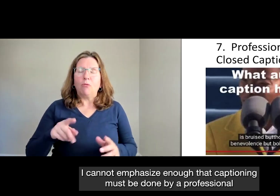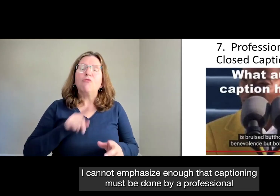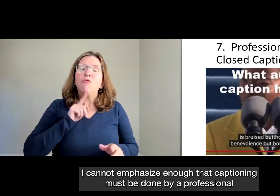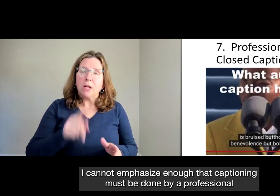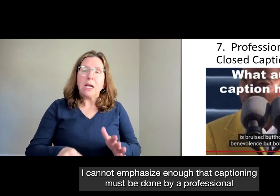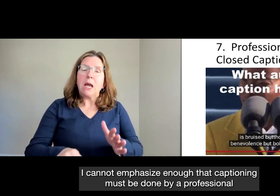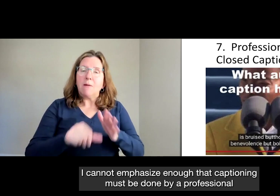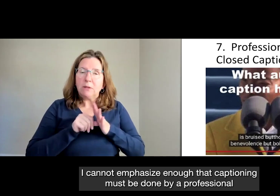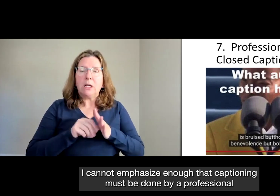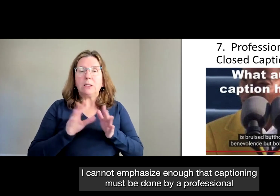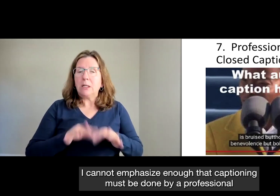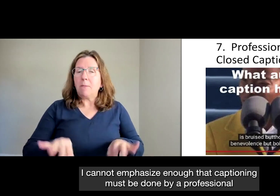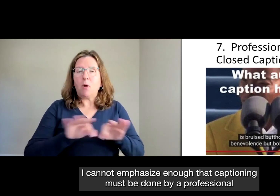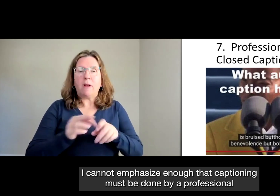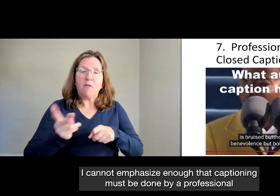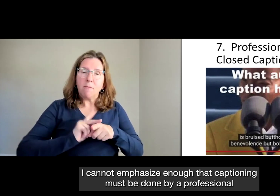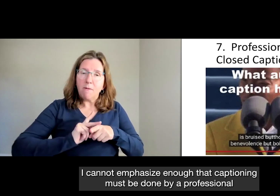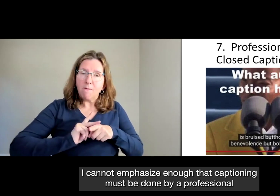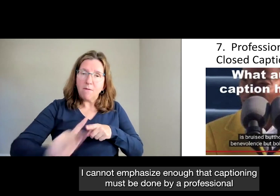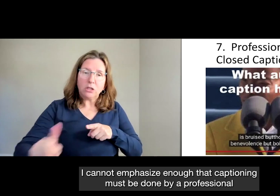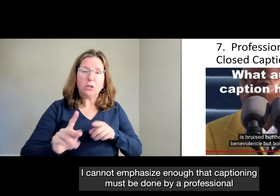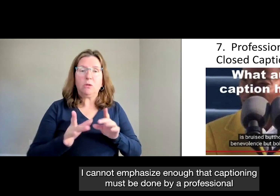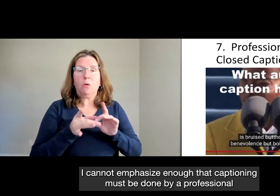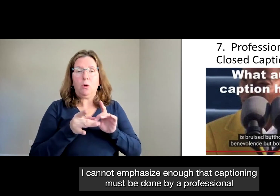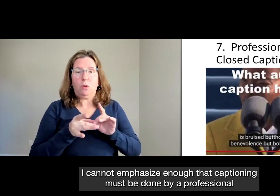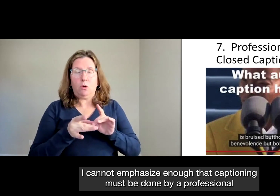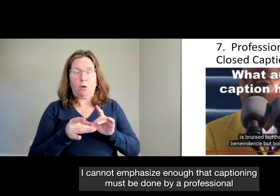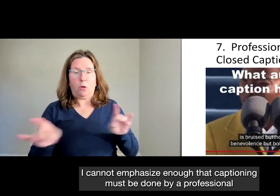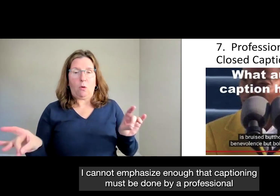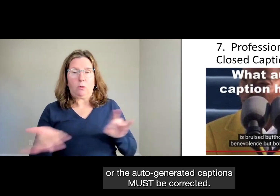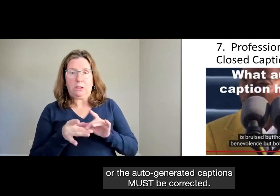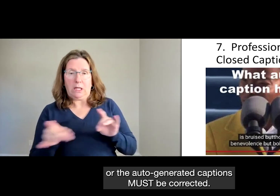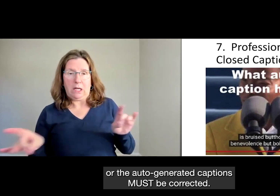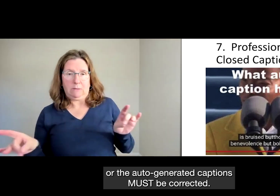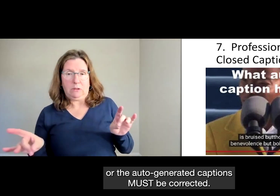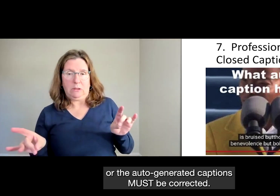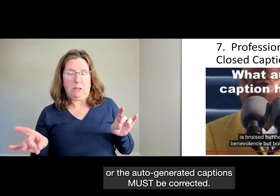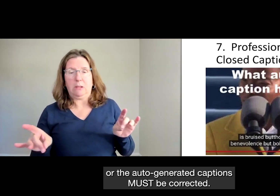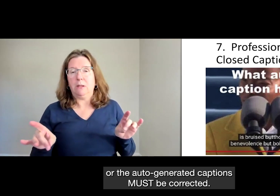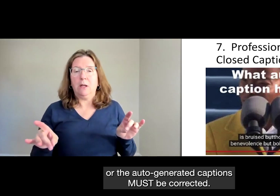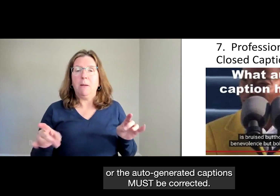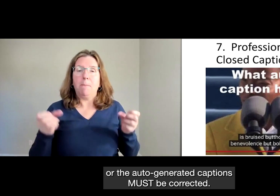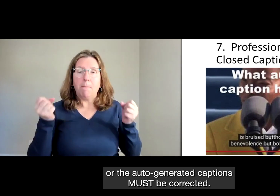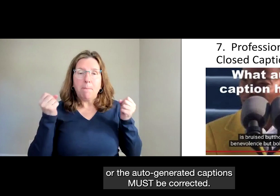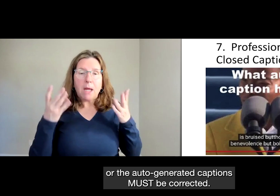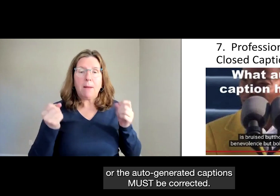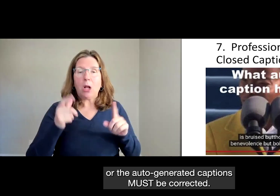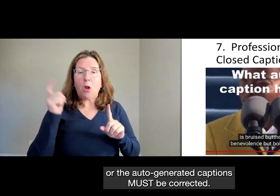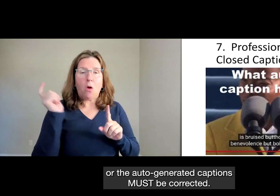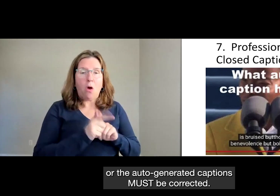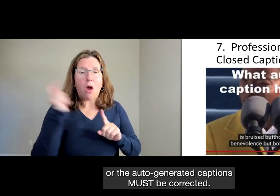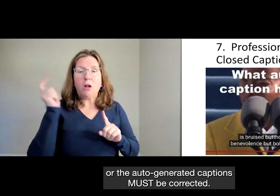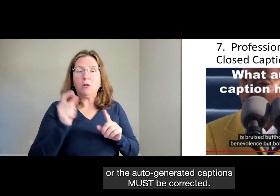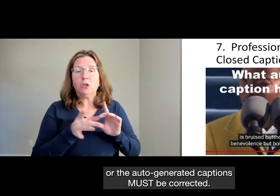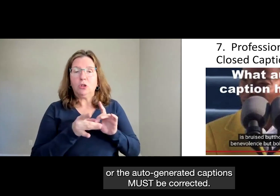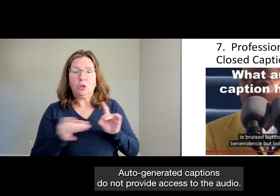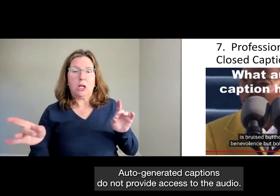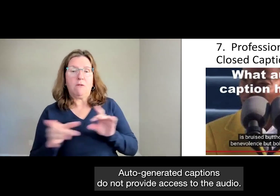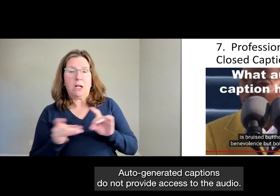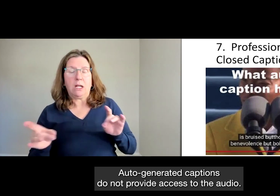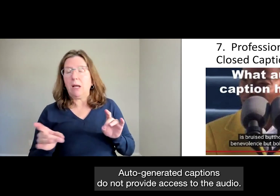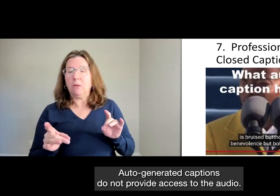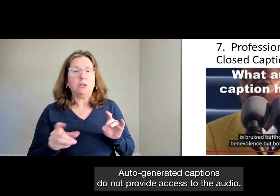I cannot emphasize enough that captioning must be done by a professional, or the auto-generated captions must be